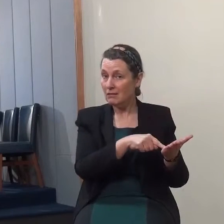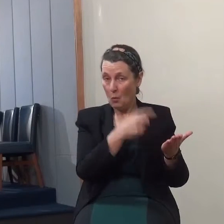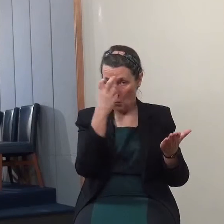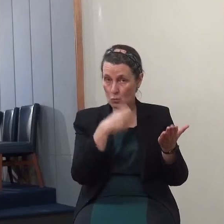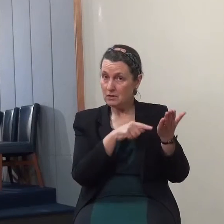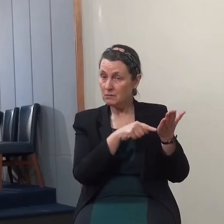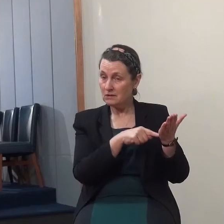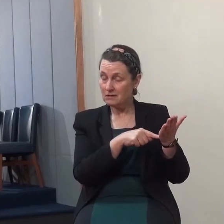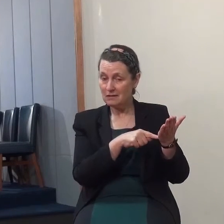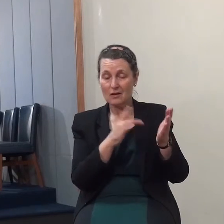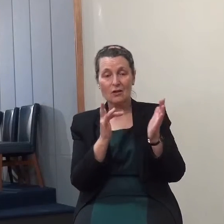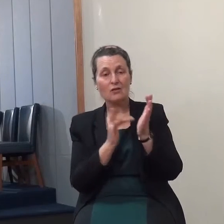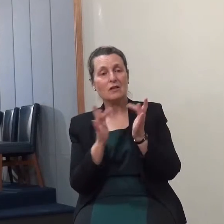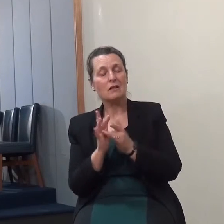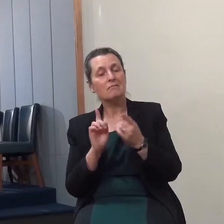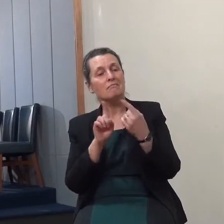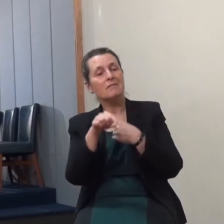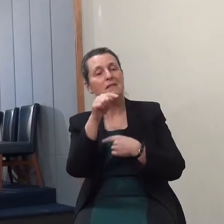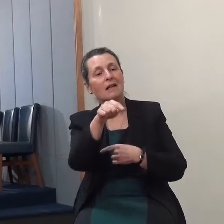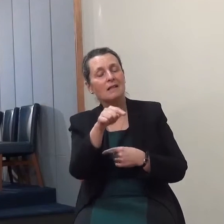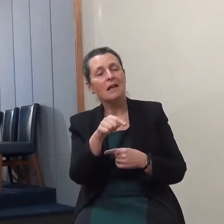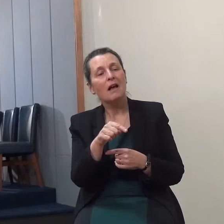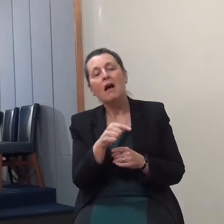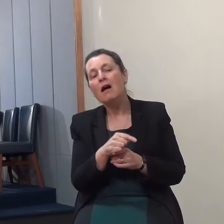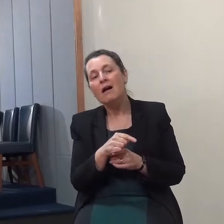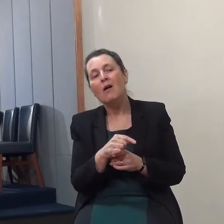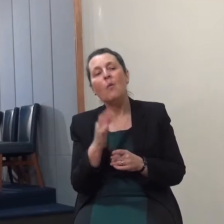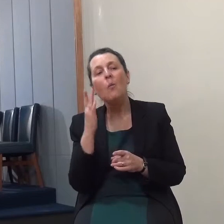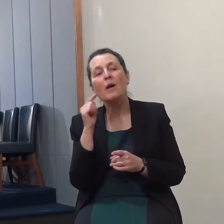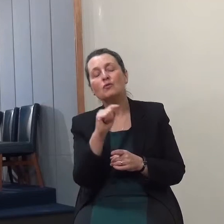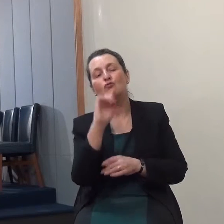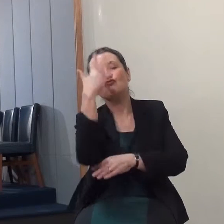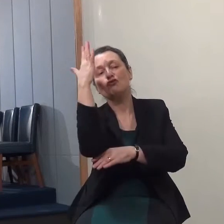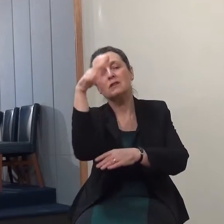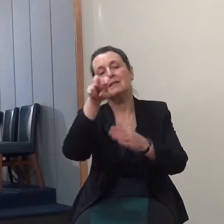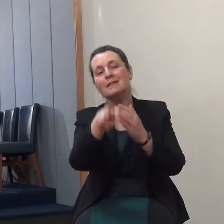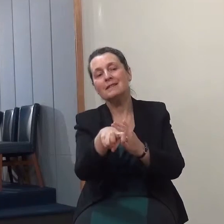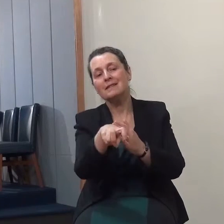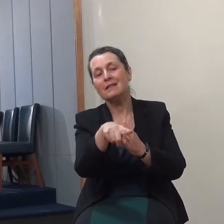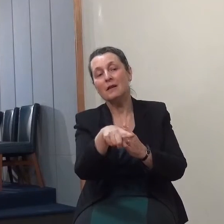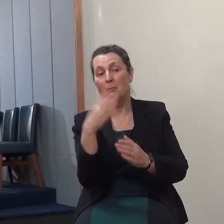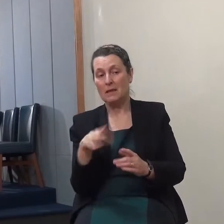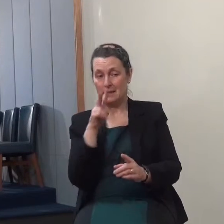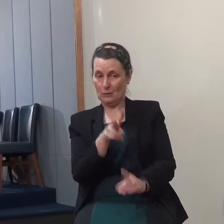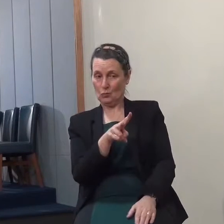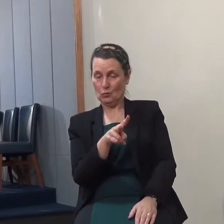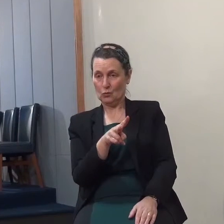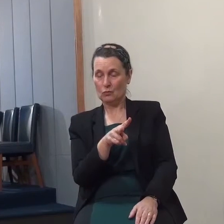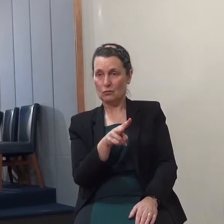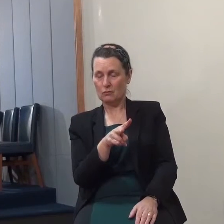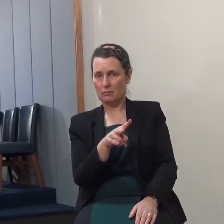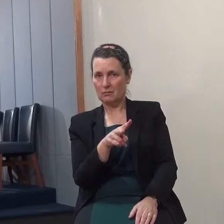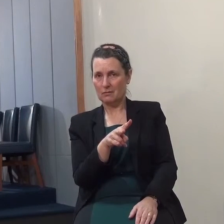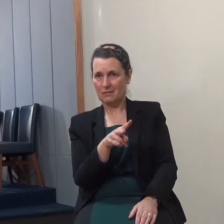said unto him, before that Philip called thee, when thou wast under the fig tree, I saw thee. Now